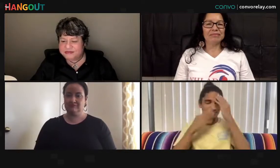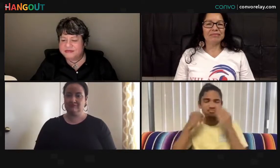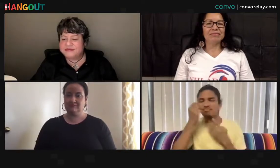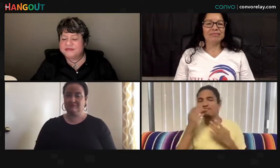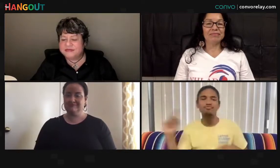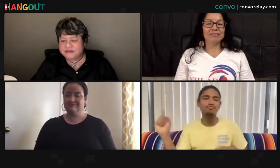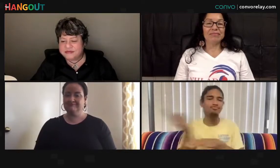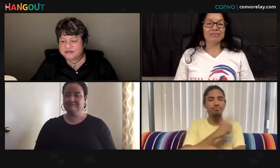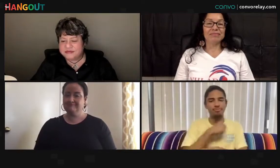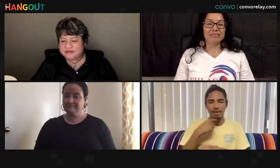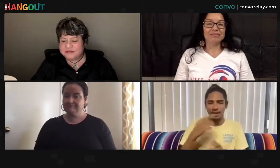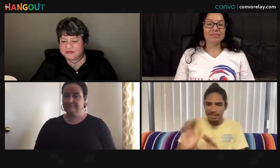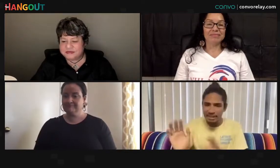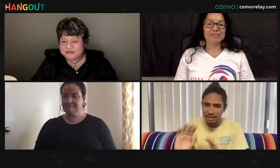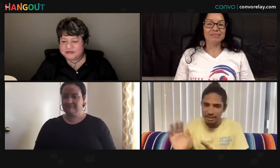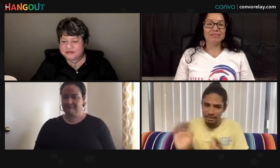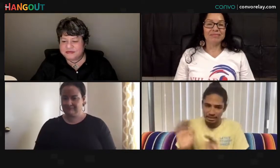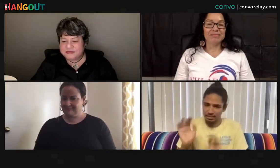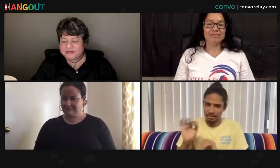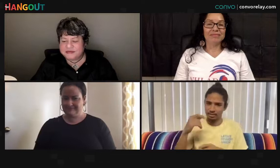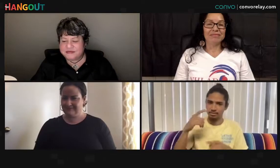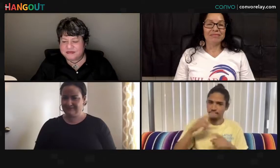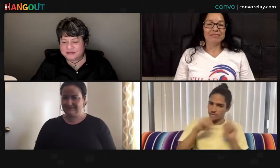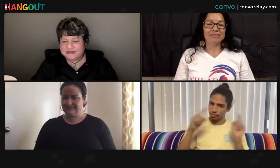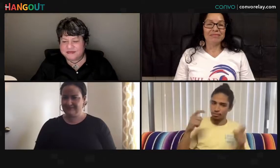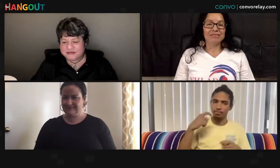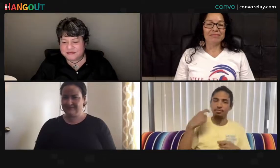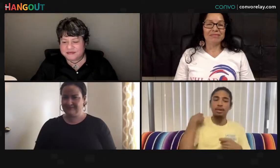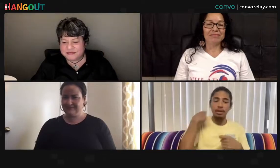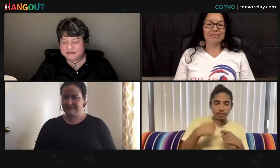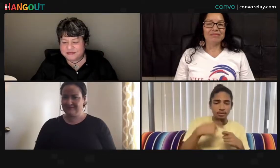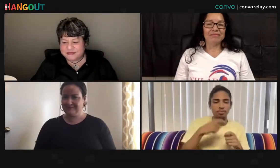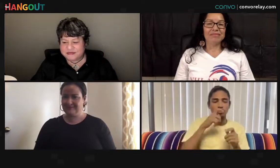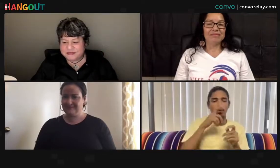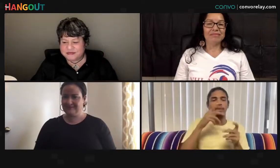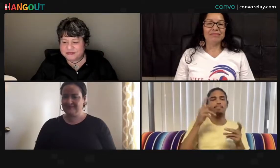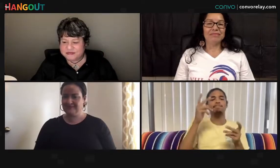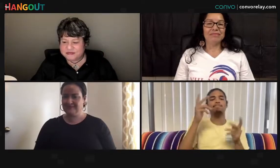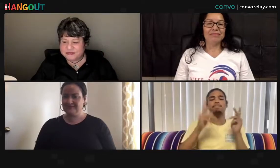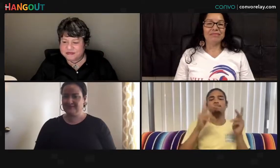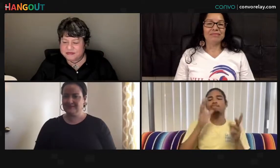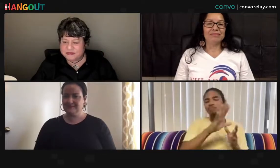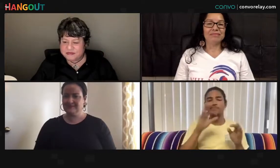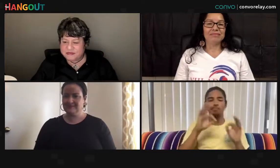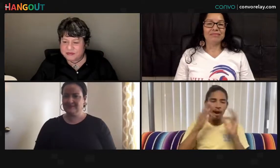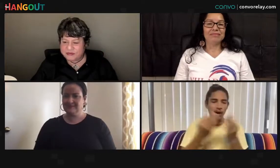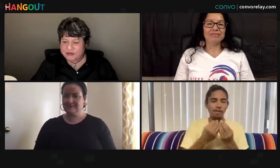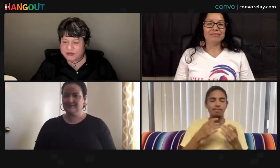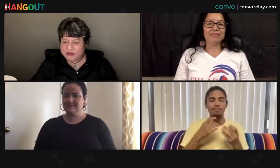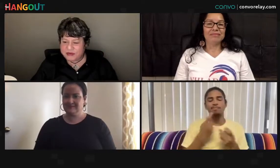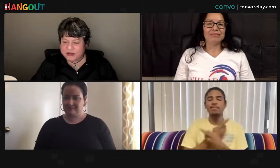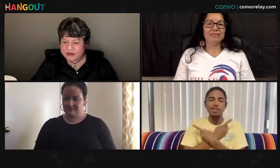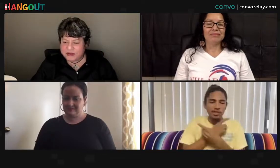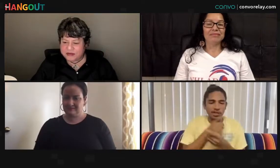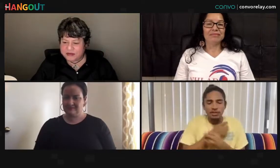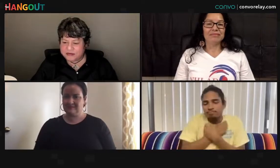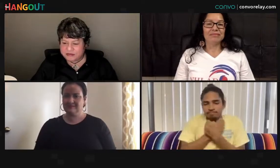let's say, Latino or, but they're still, maybe they're a POC, they're still dressing up with the sugar skulls and everything else. And